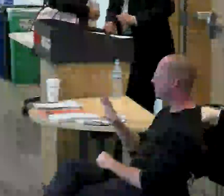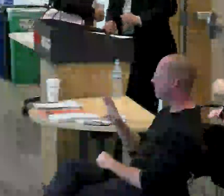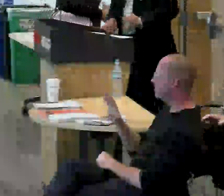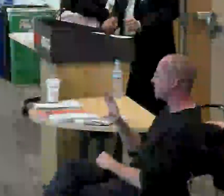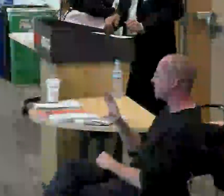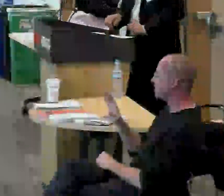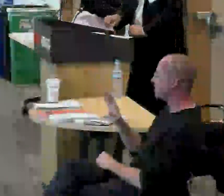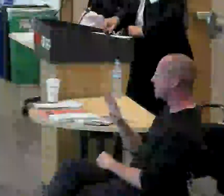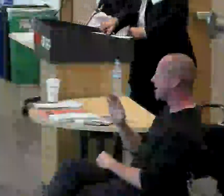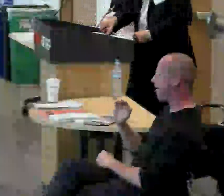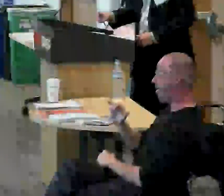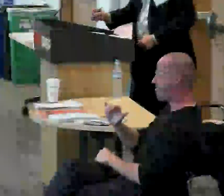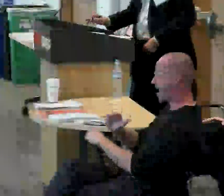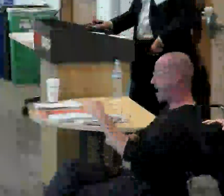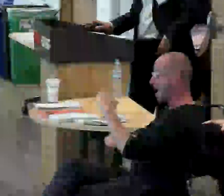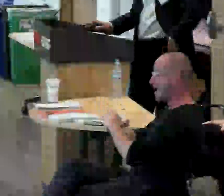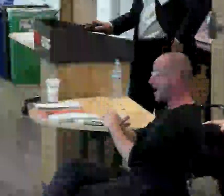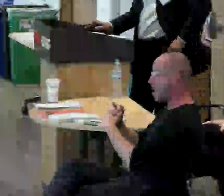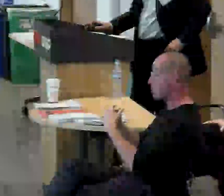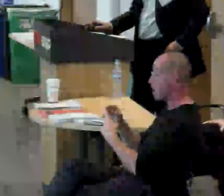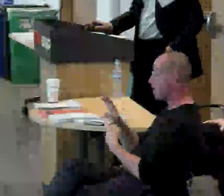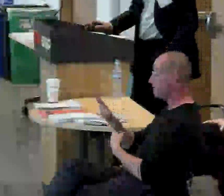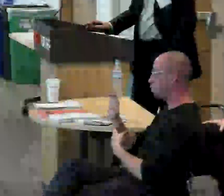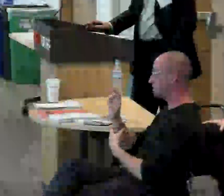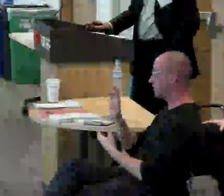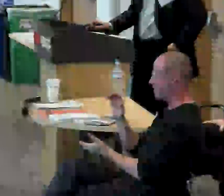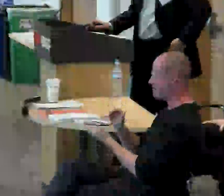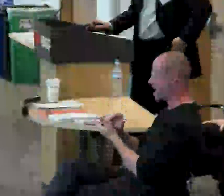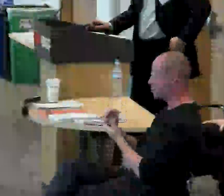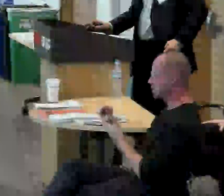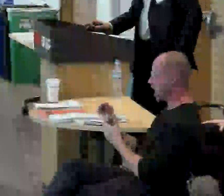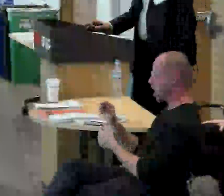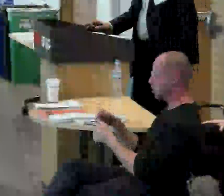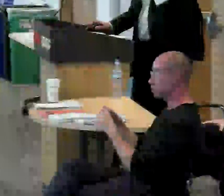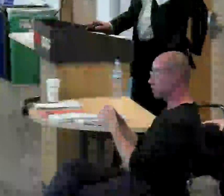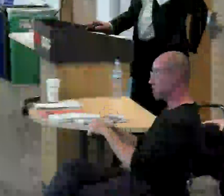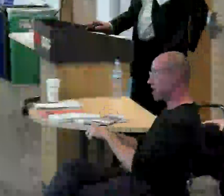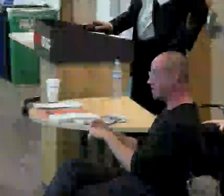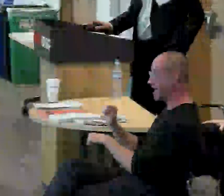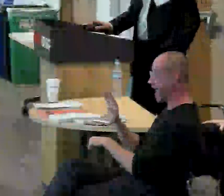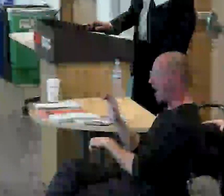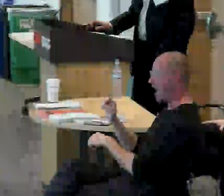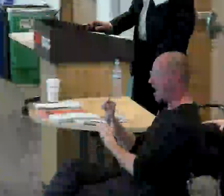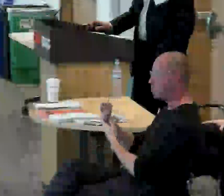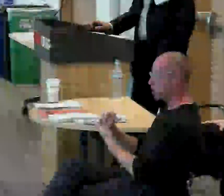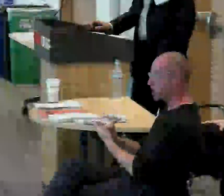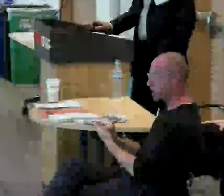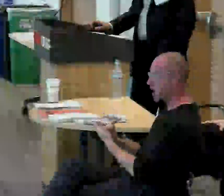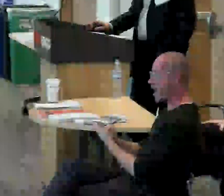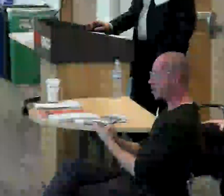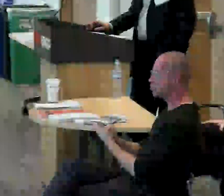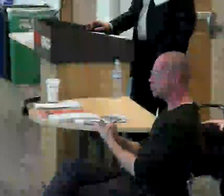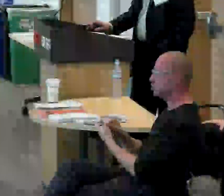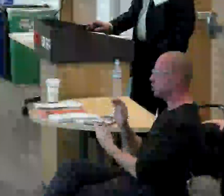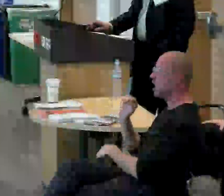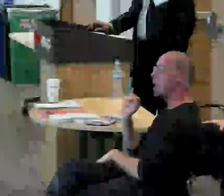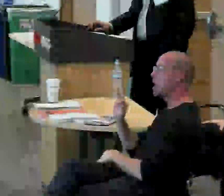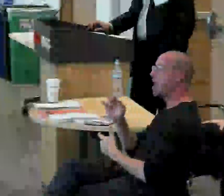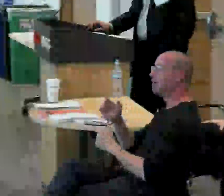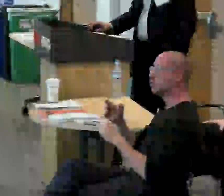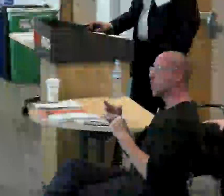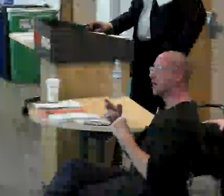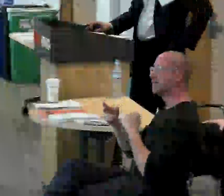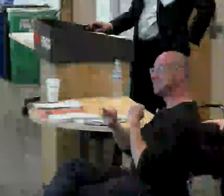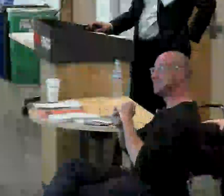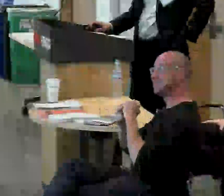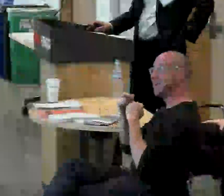$475,000 cap, I think, is important on how to maybe maximize, go beyond the $14,000 per year. If you're looking to save up for